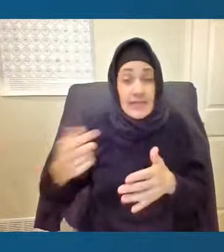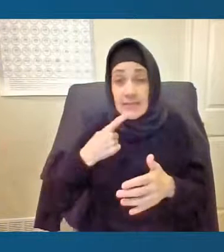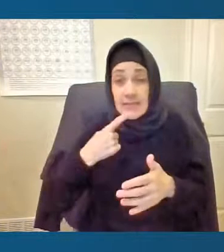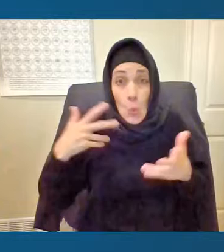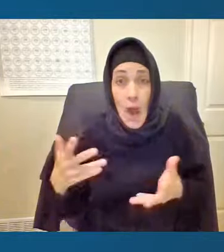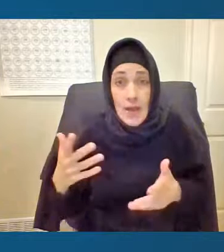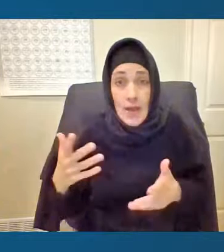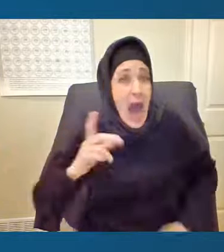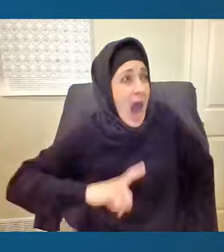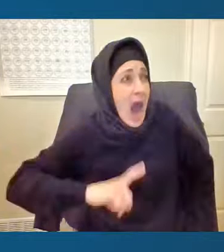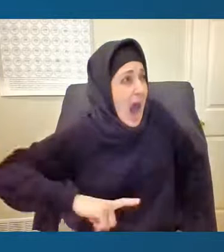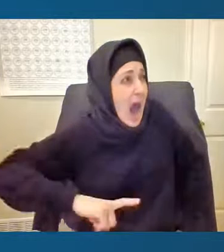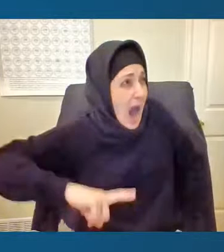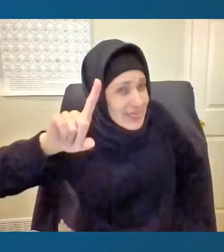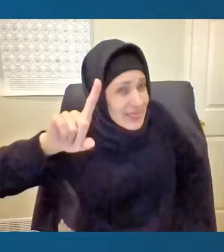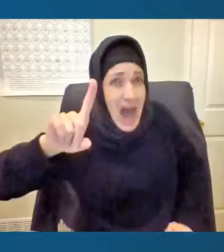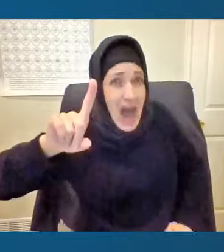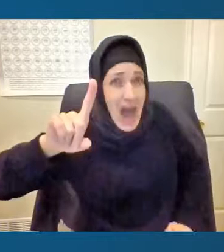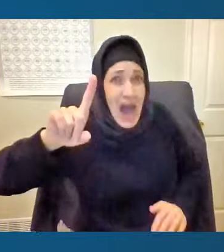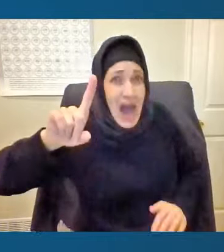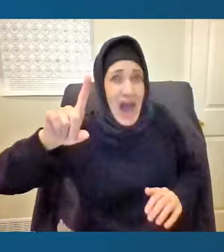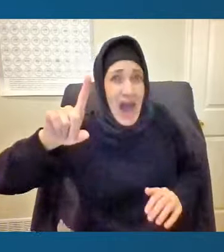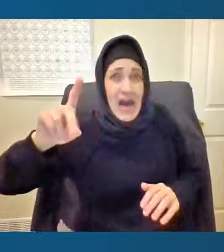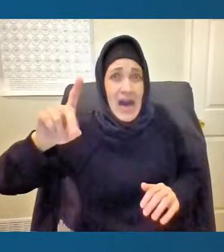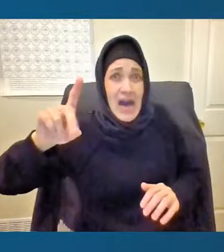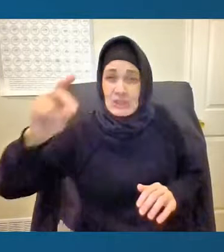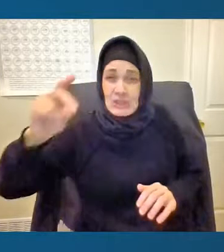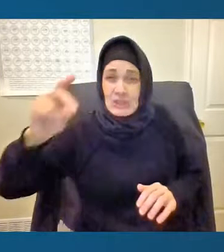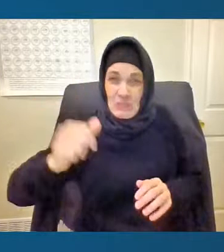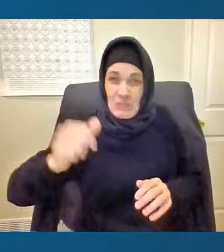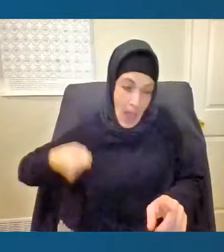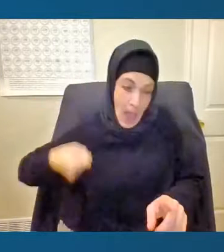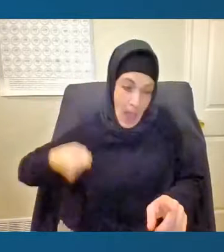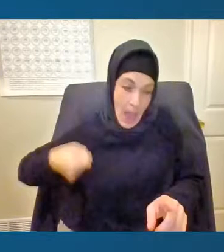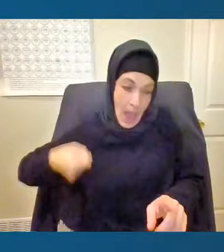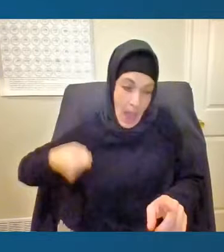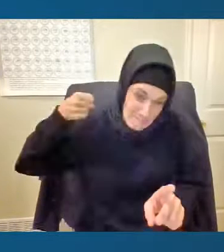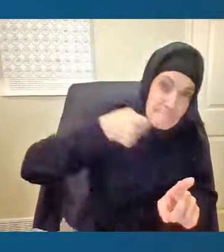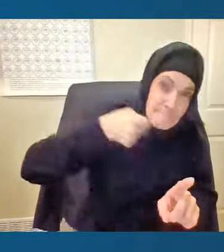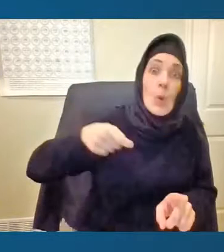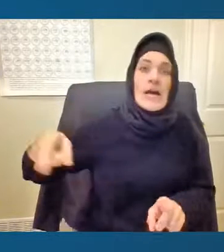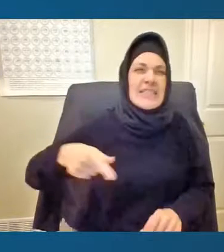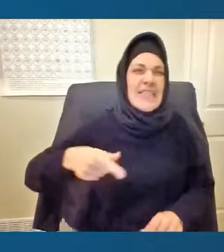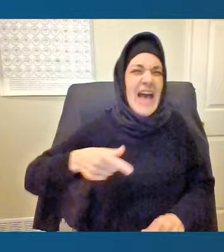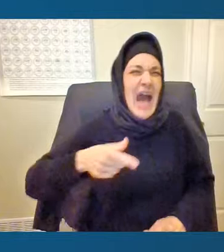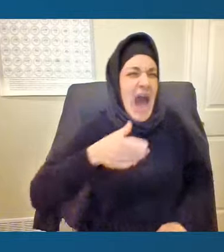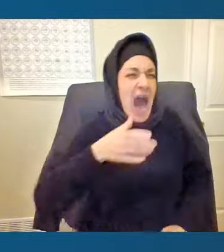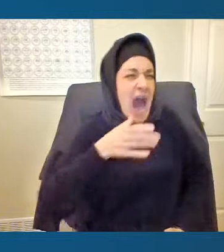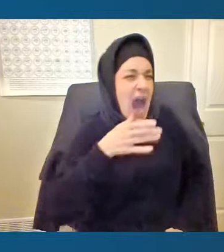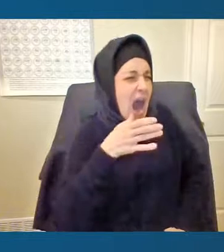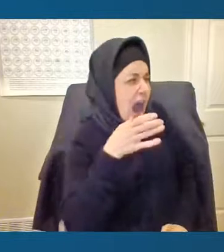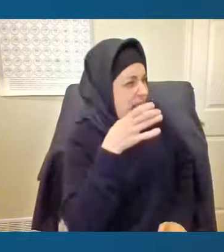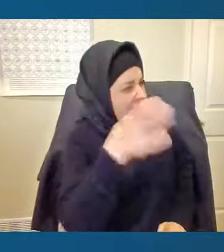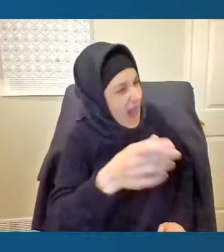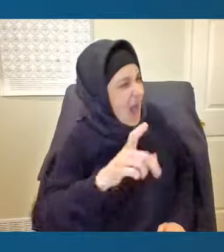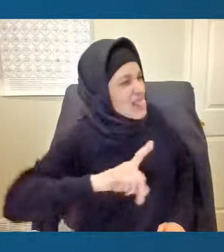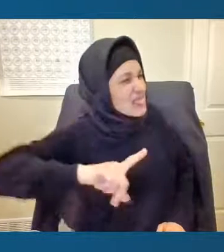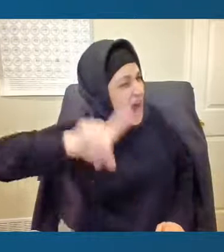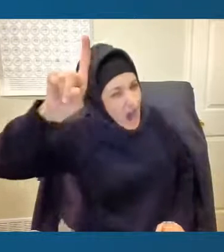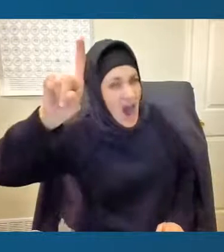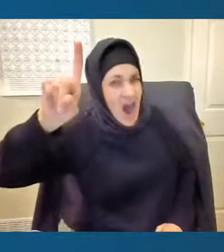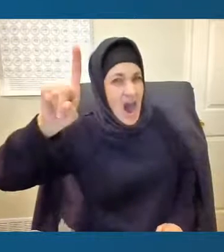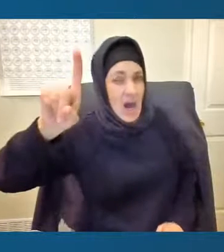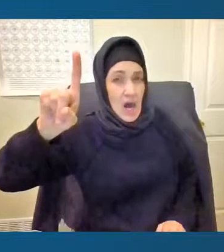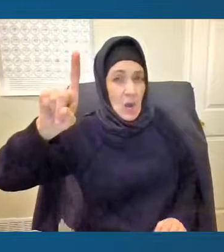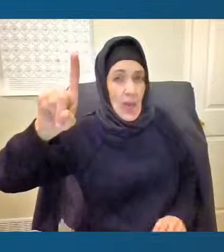The first thing, the car hit, the first thing I heard it clear as day. He was like, Allah. When everything calmed down,